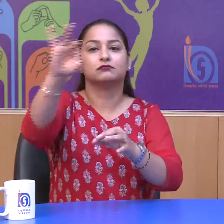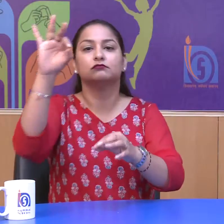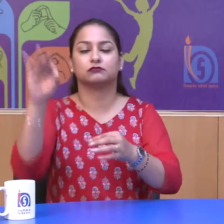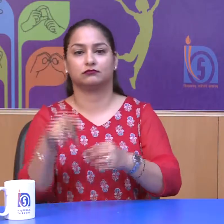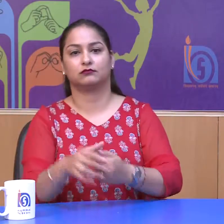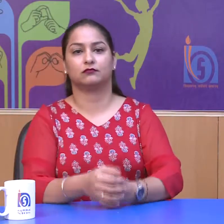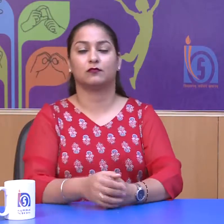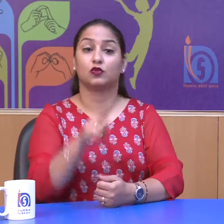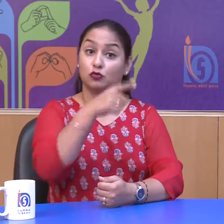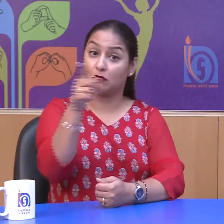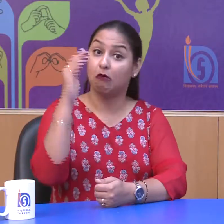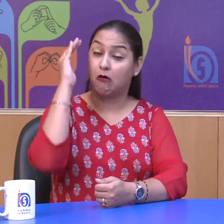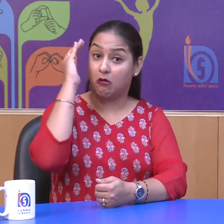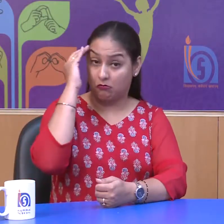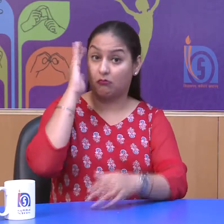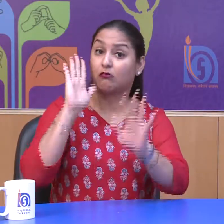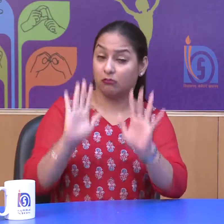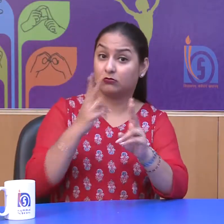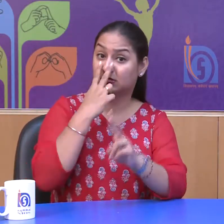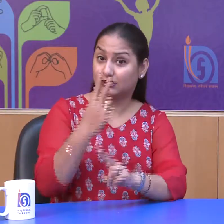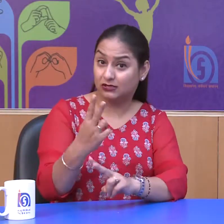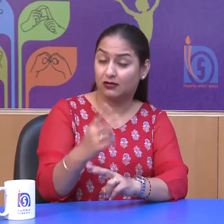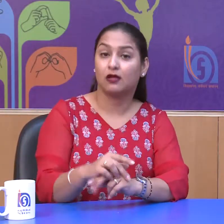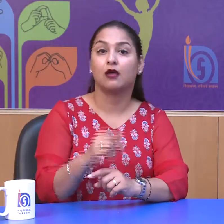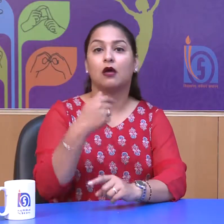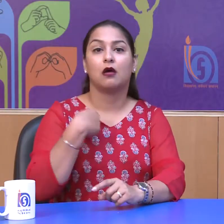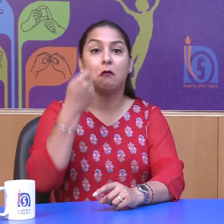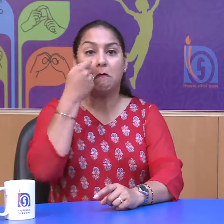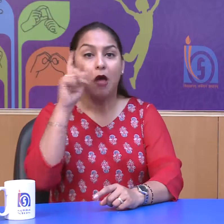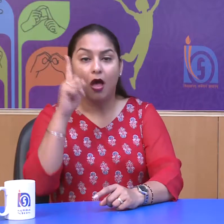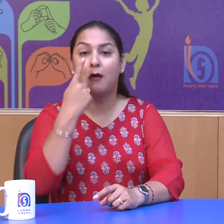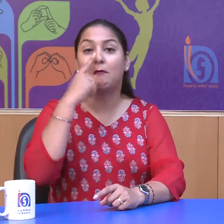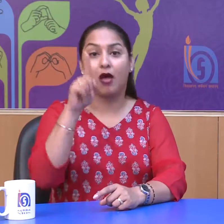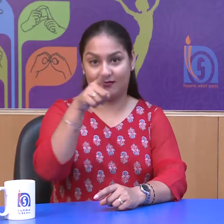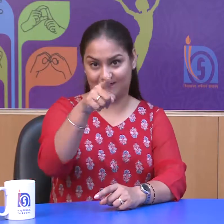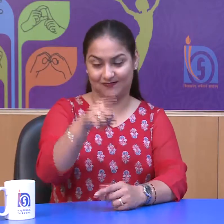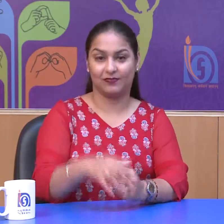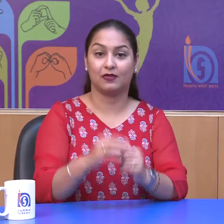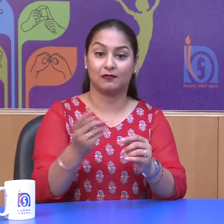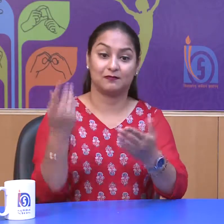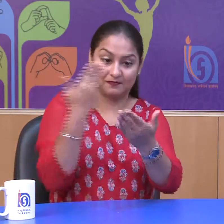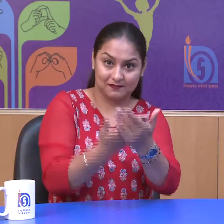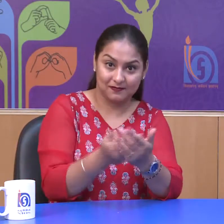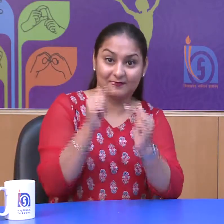You may have seen your parents participating in such election.